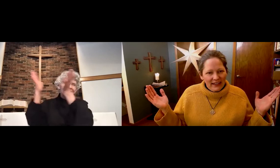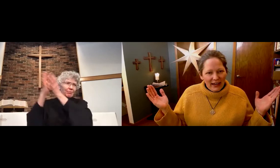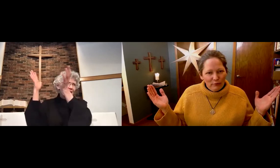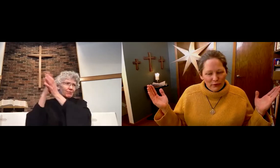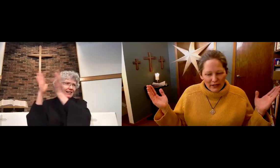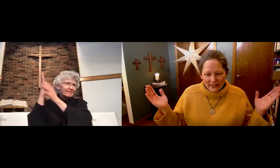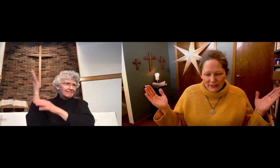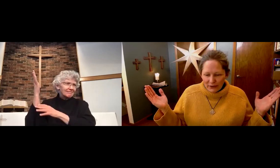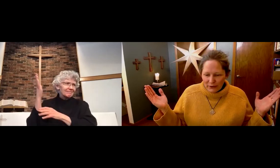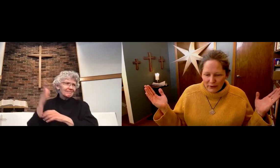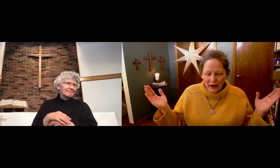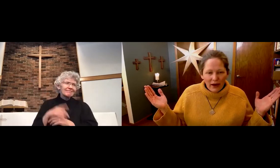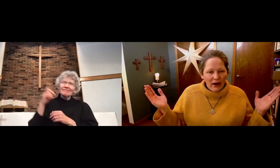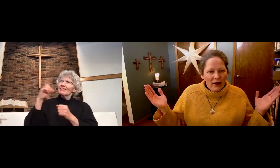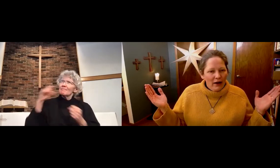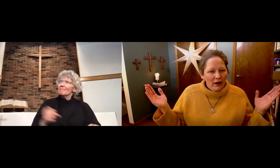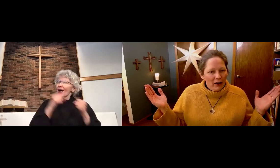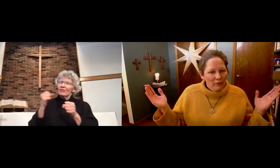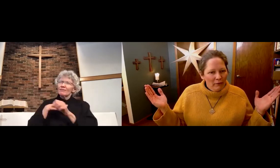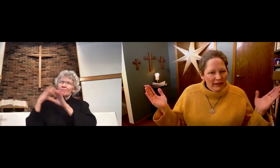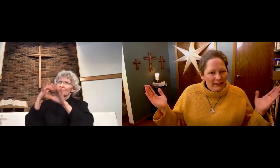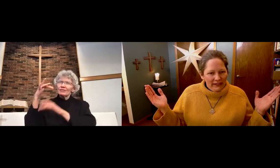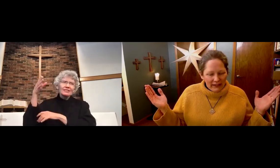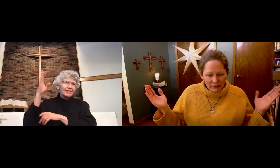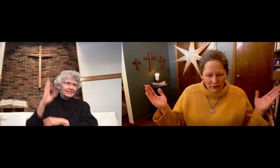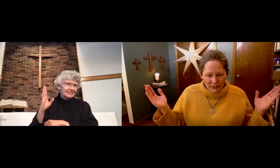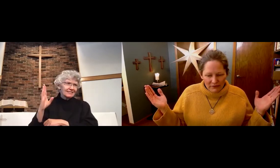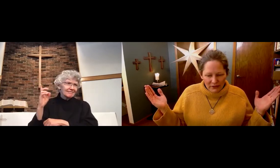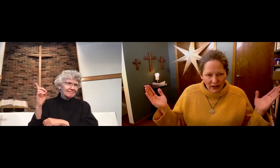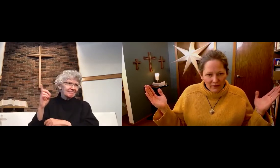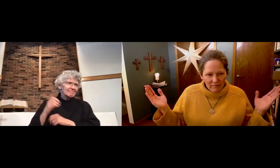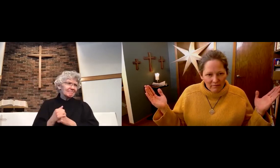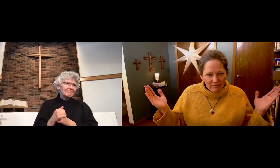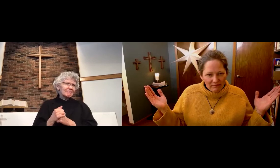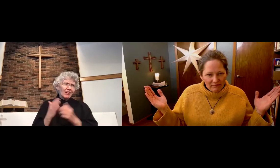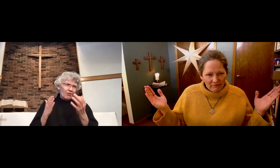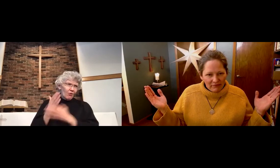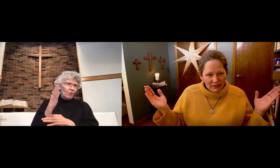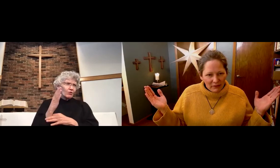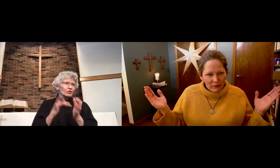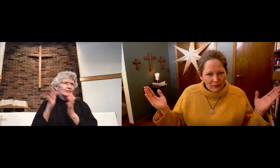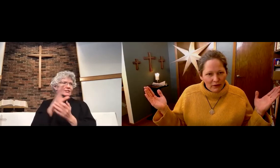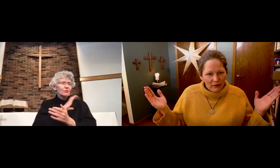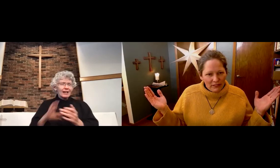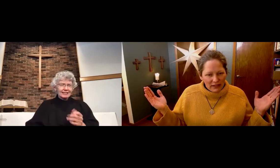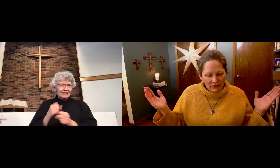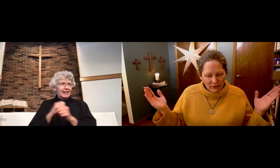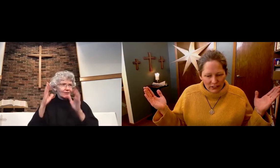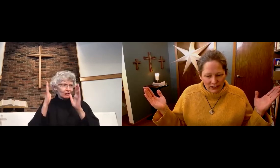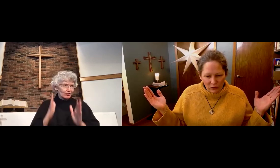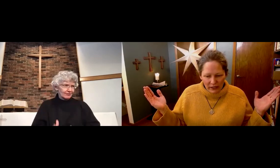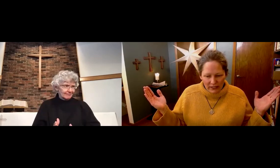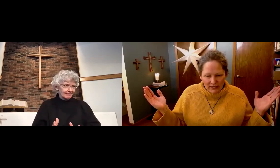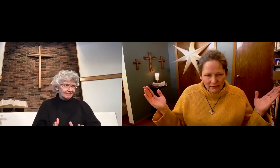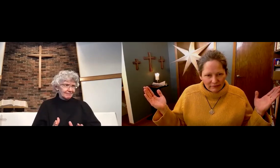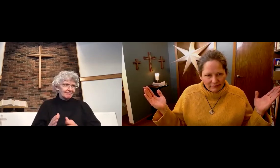thanks and praise to you, Almighty and merciful God, through our Savior